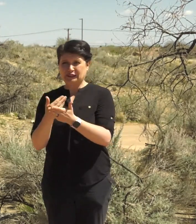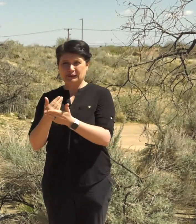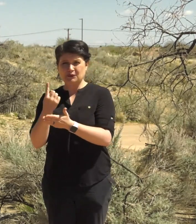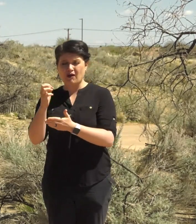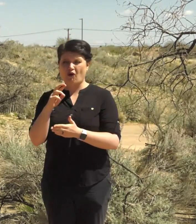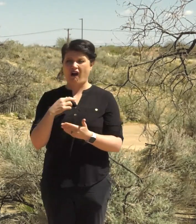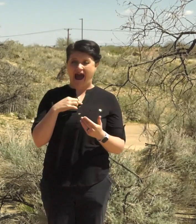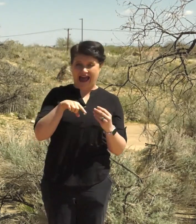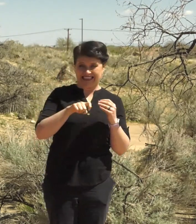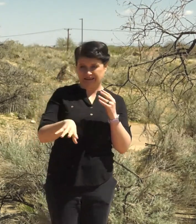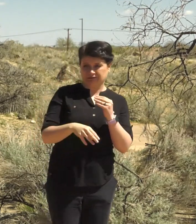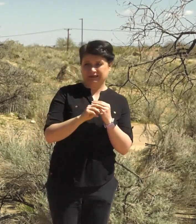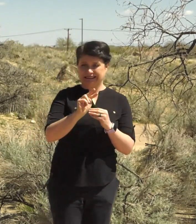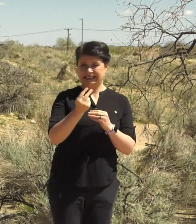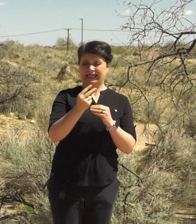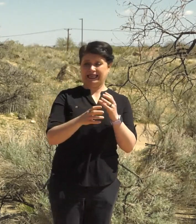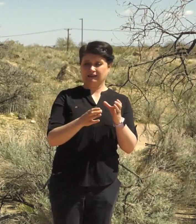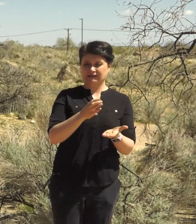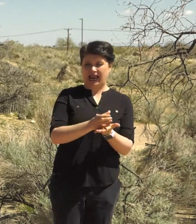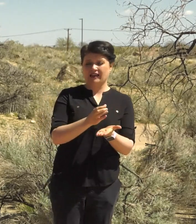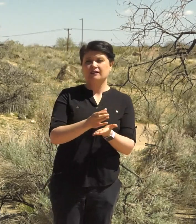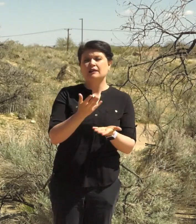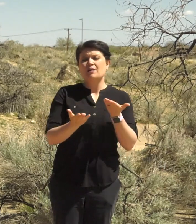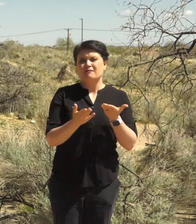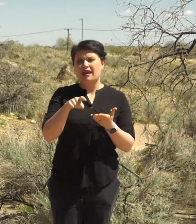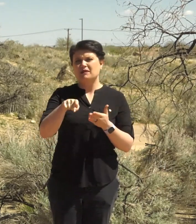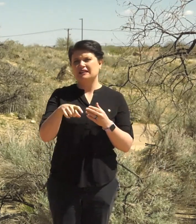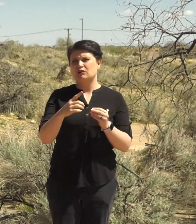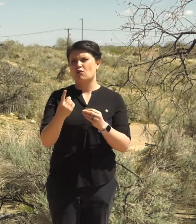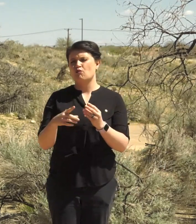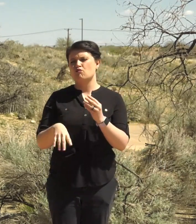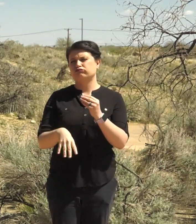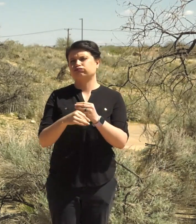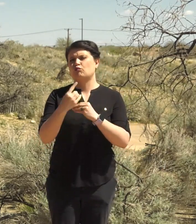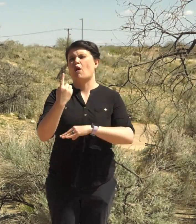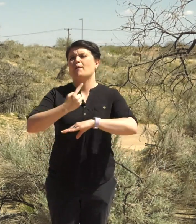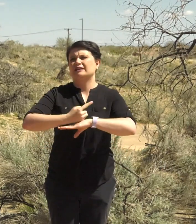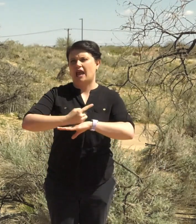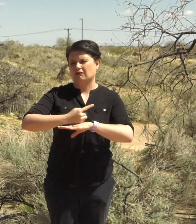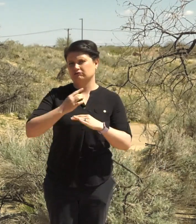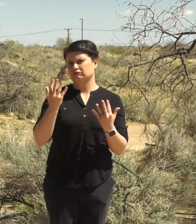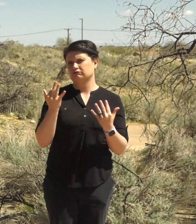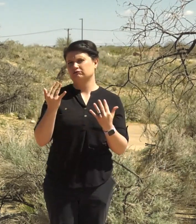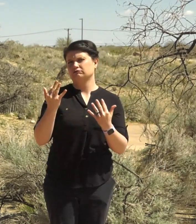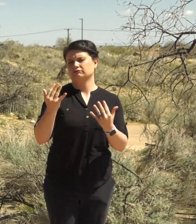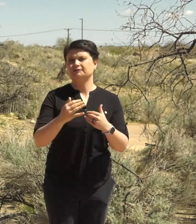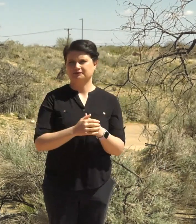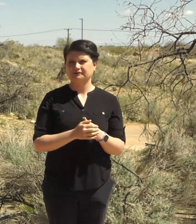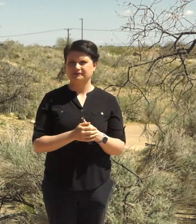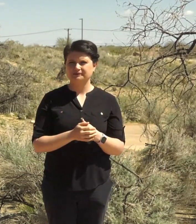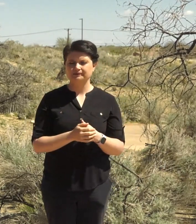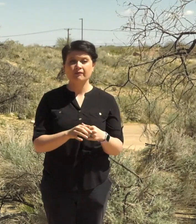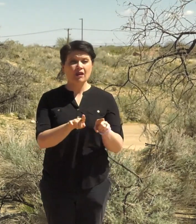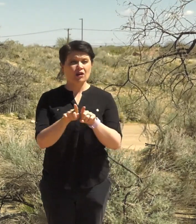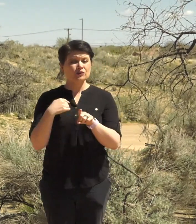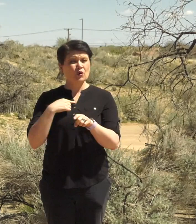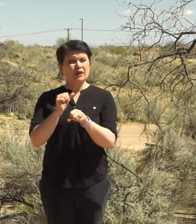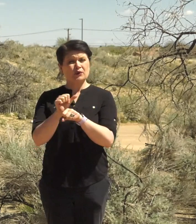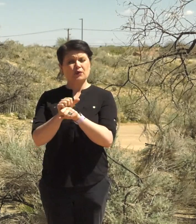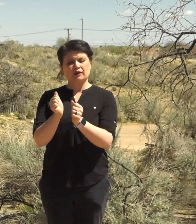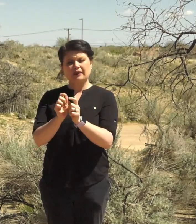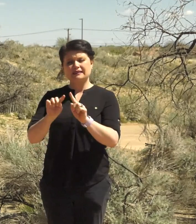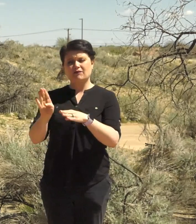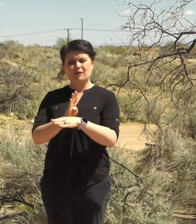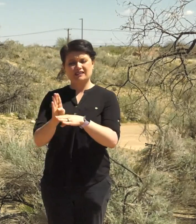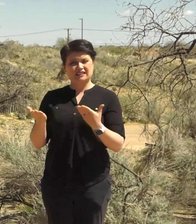done. It just may take a day longer. Also, we are working throughout the city with businesses that have had to close during